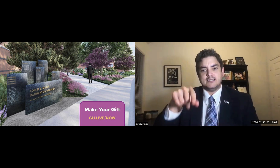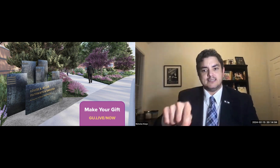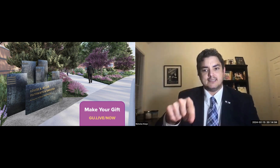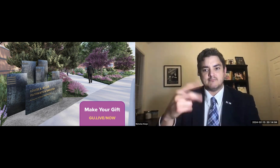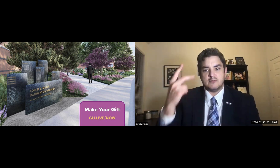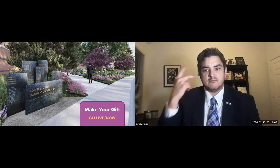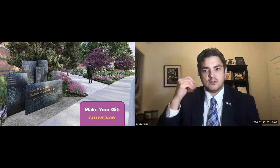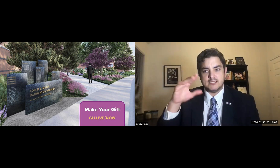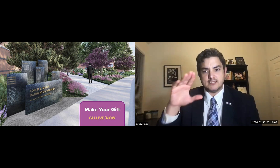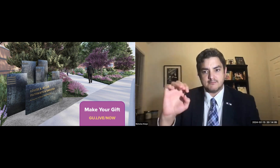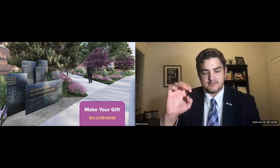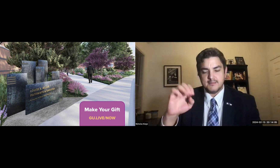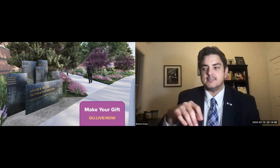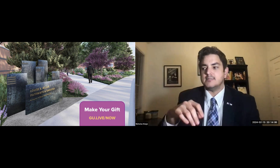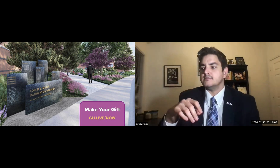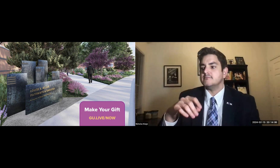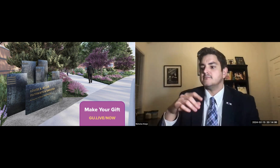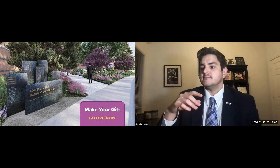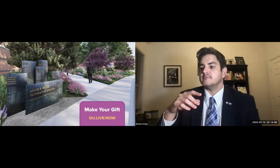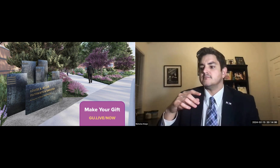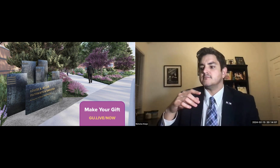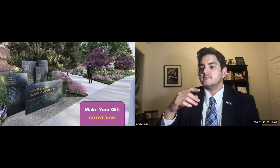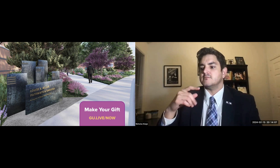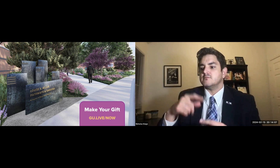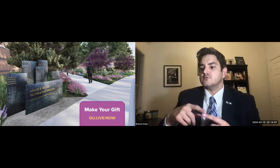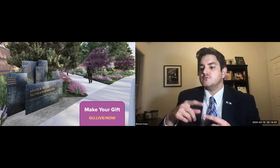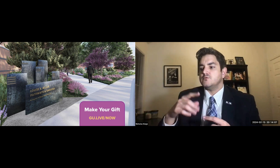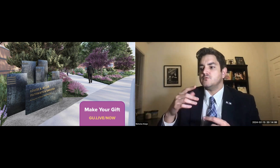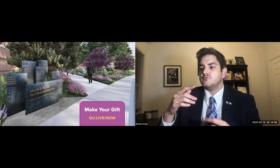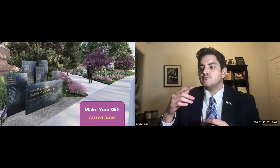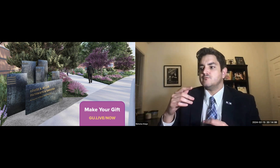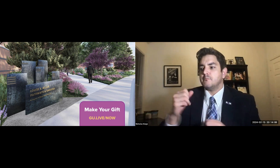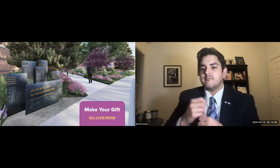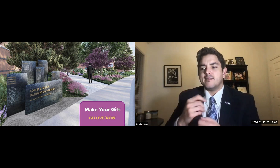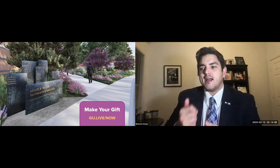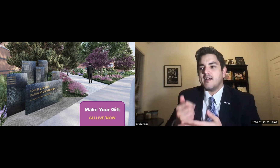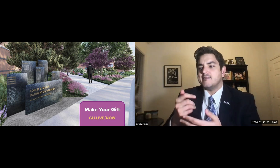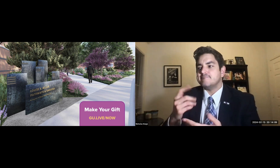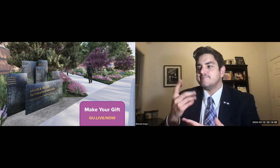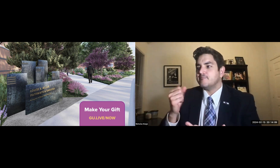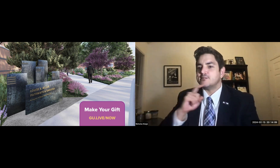to collect funds and be able to build this memorial space for them.